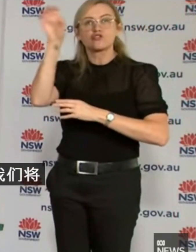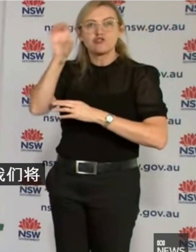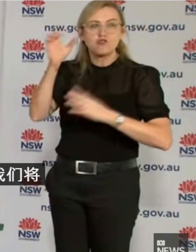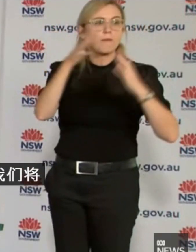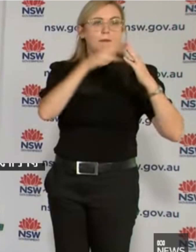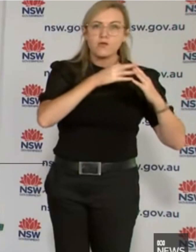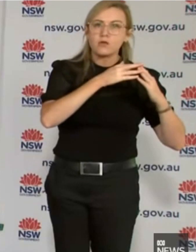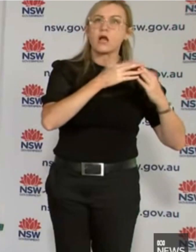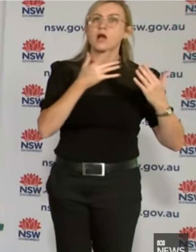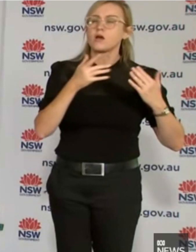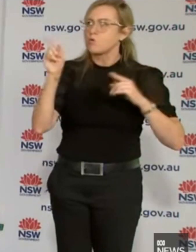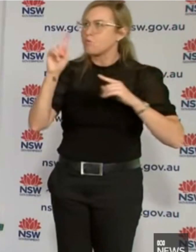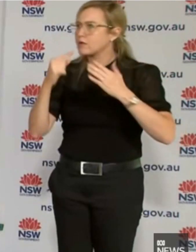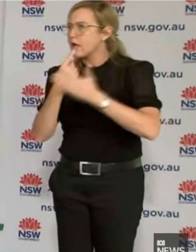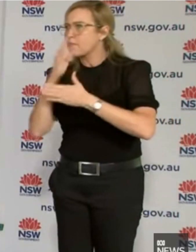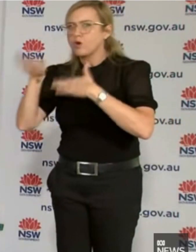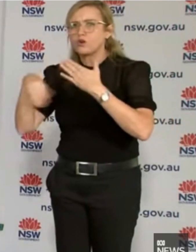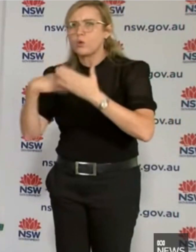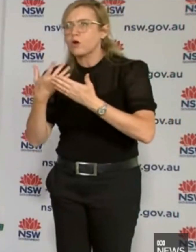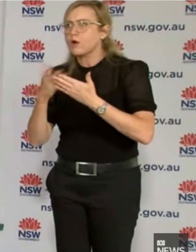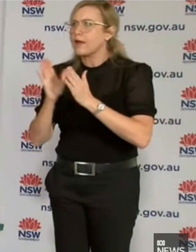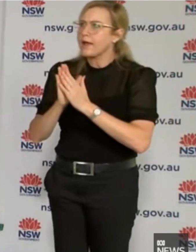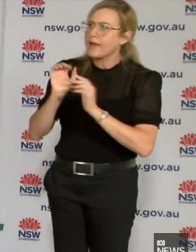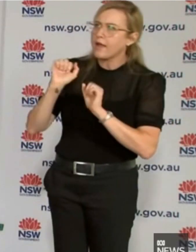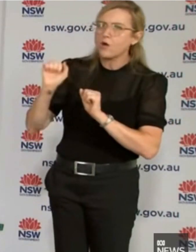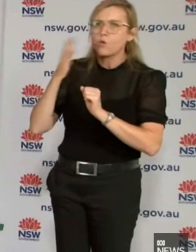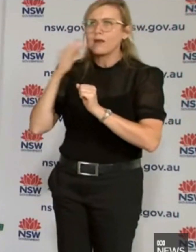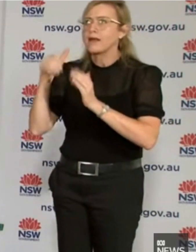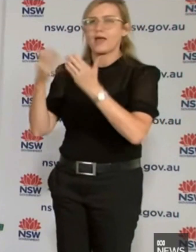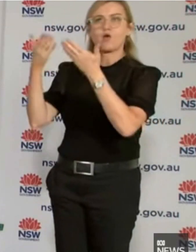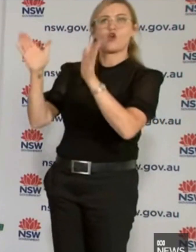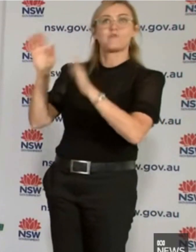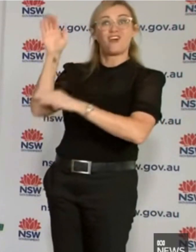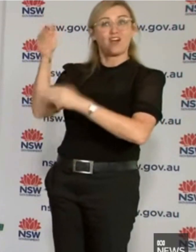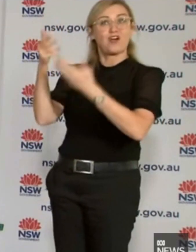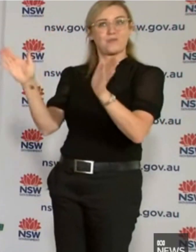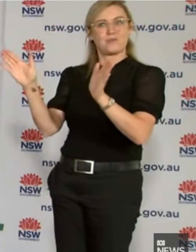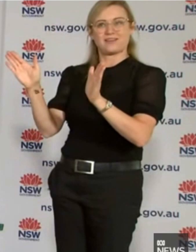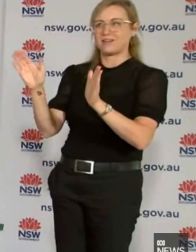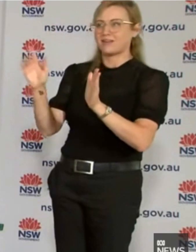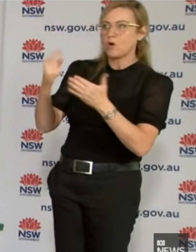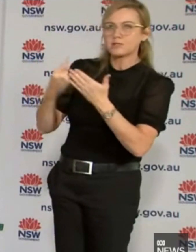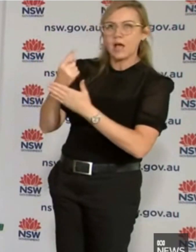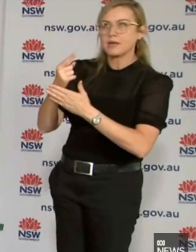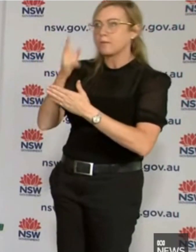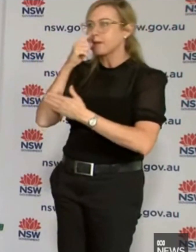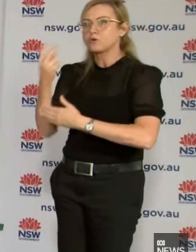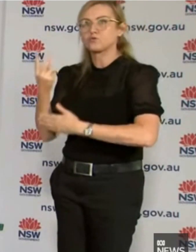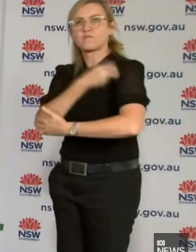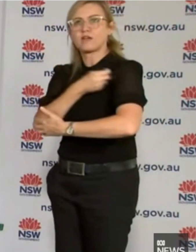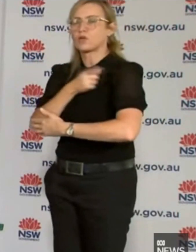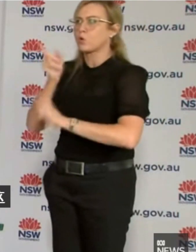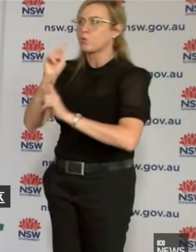about what sort of settings we think would be suitable, that would sufficiently balance the